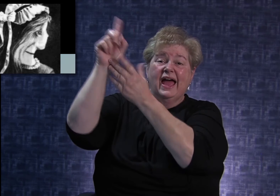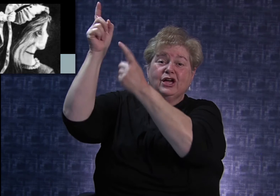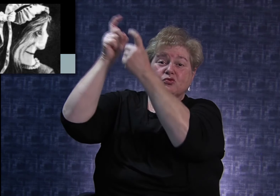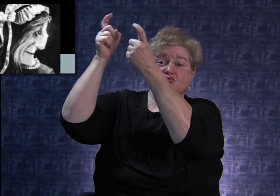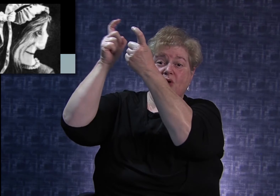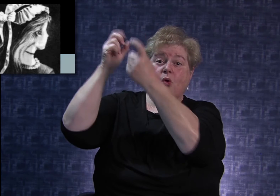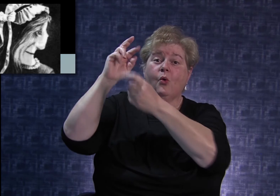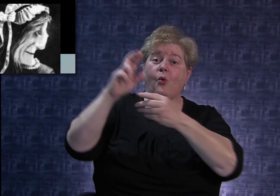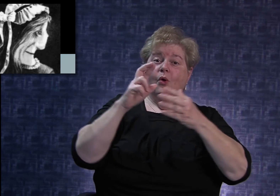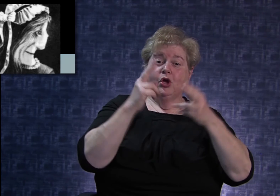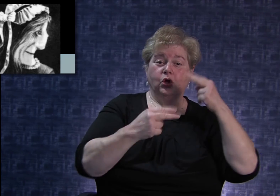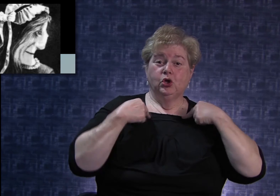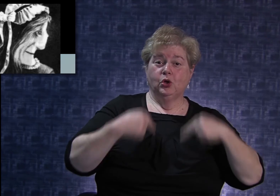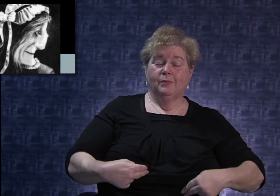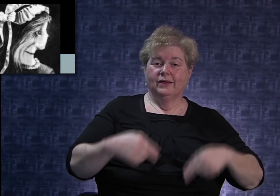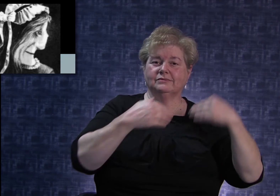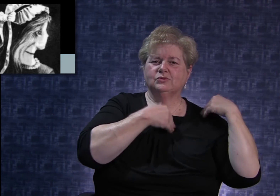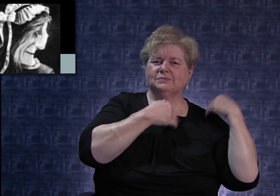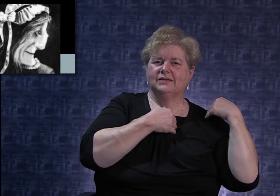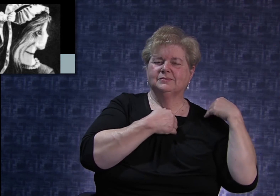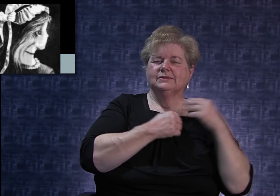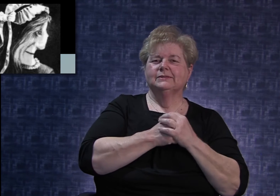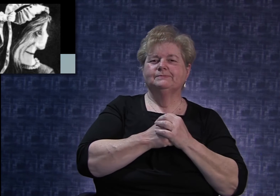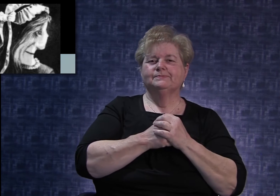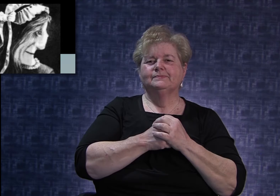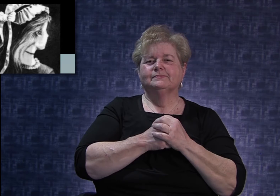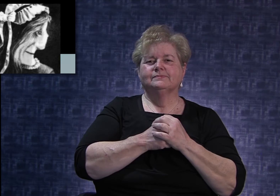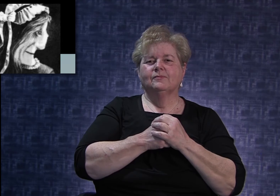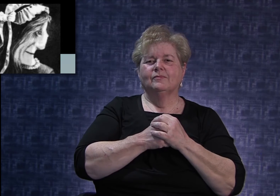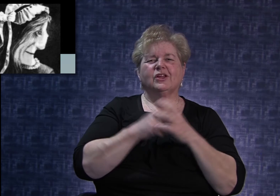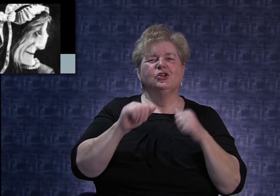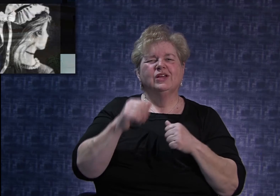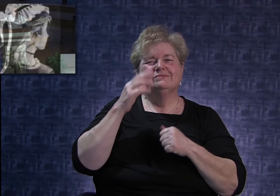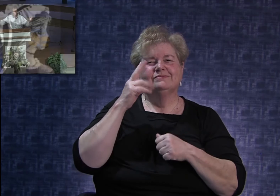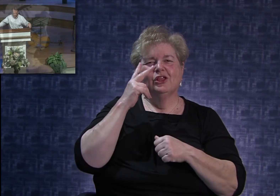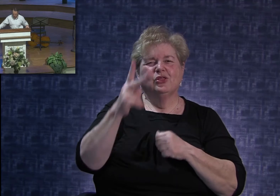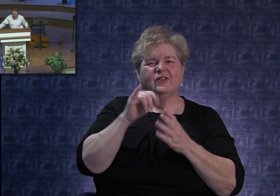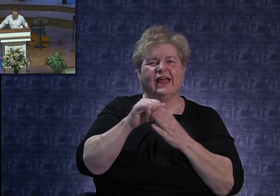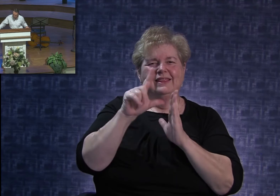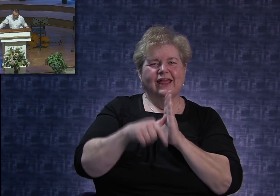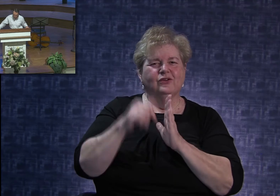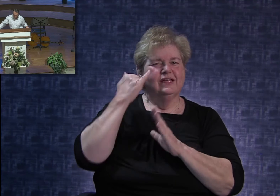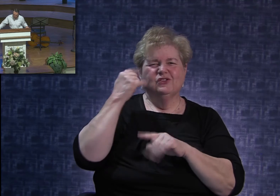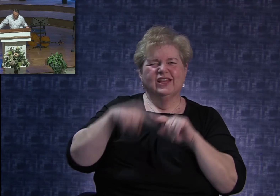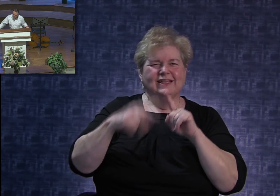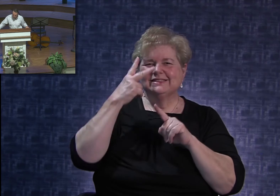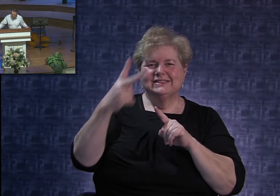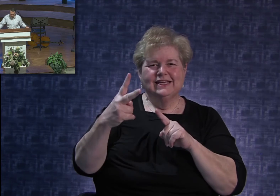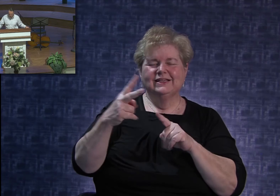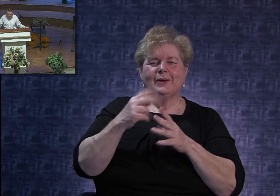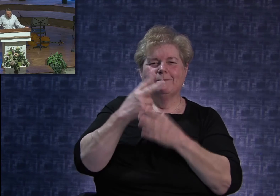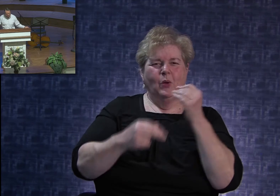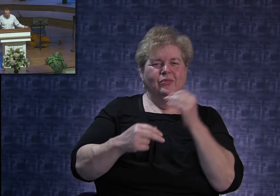human responsibility. You can take the picture down, and you can look up that later. If you couldn't see the other one, you can play with it later. In